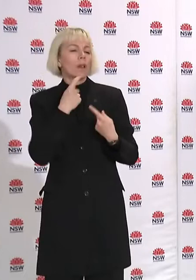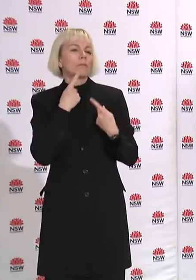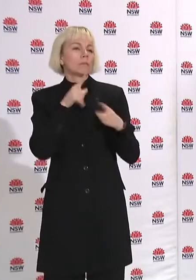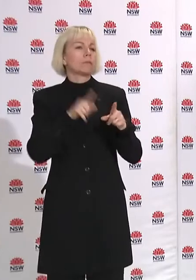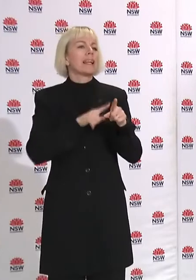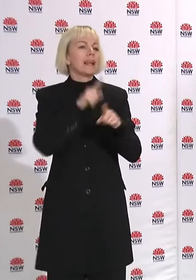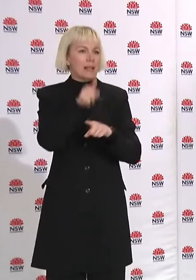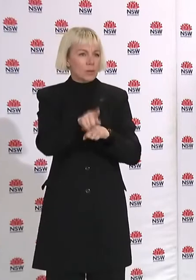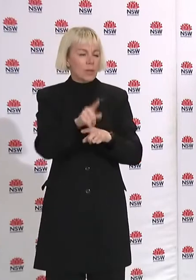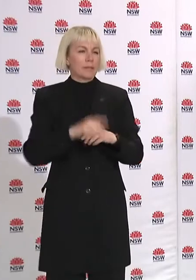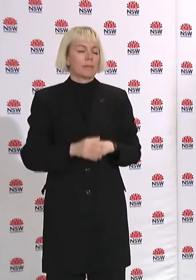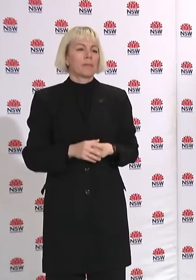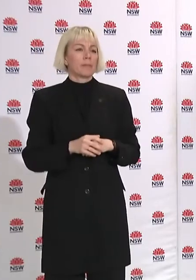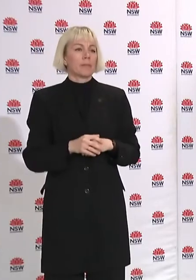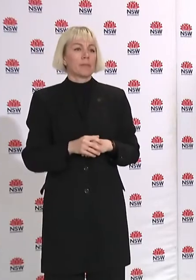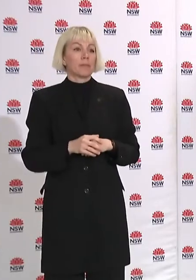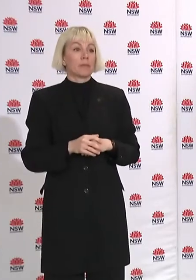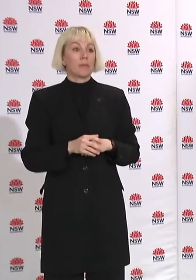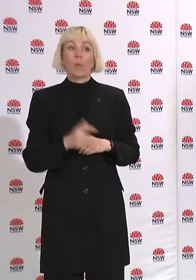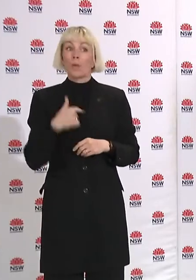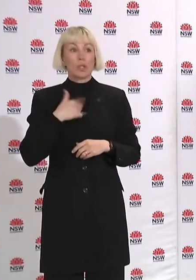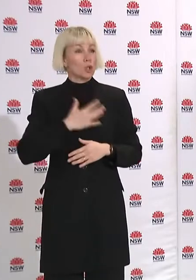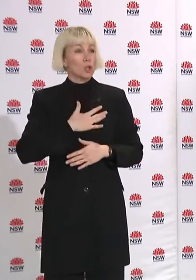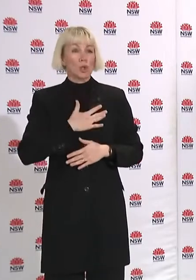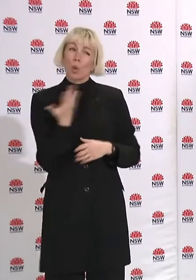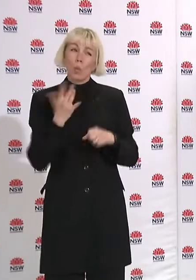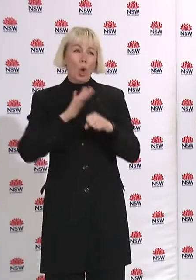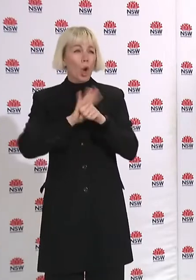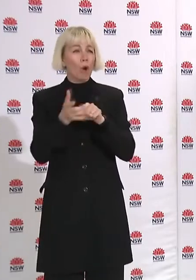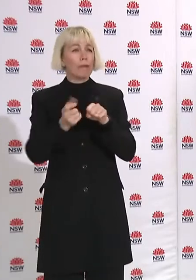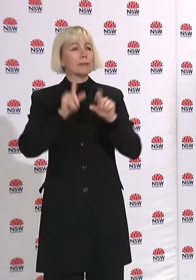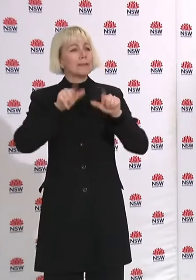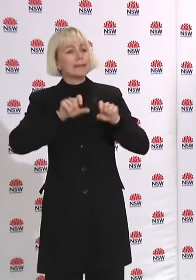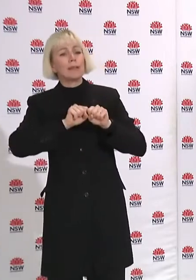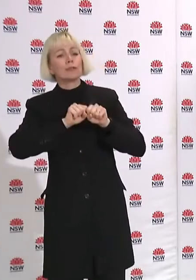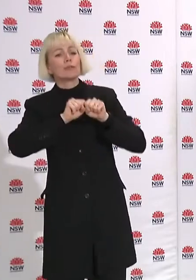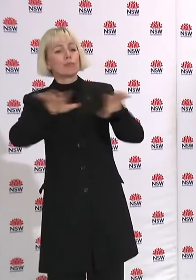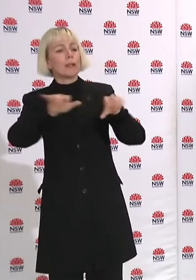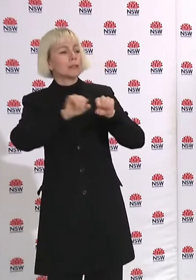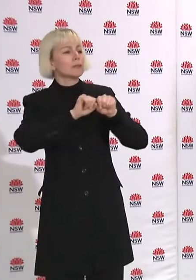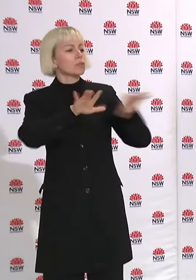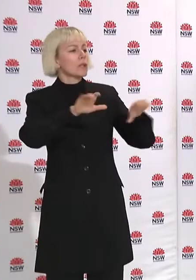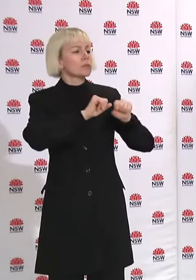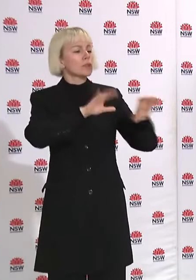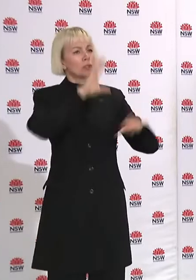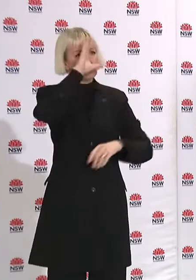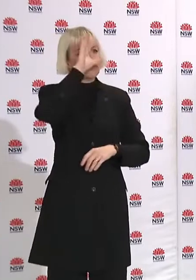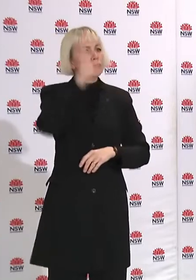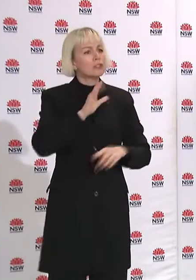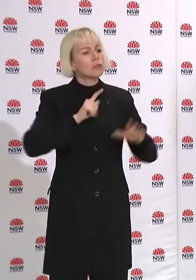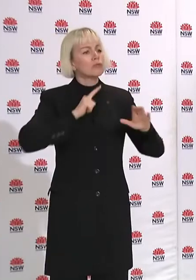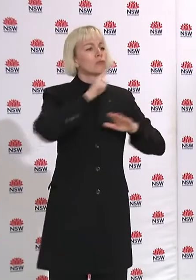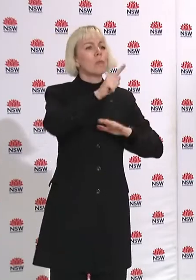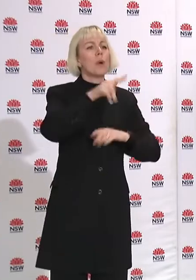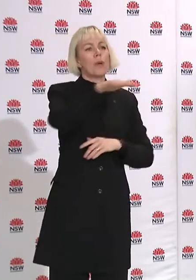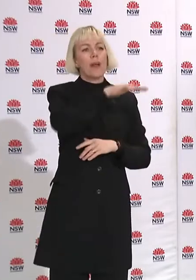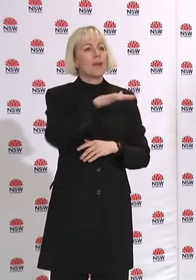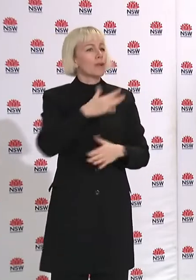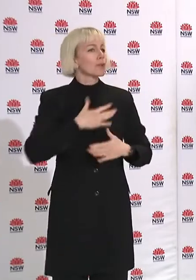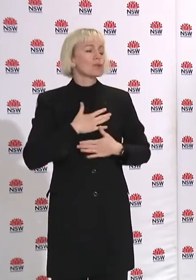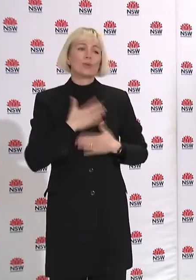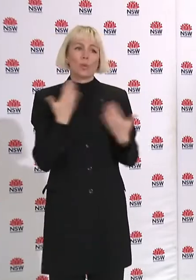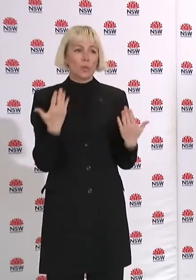to keep the virus obviously out of the regions and allow the regions to continue doing what they're doing. But our strategy also involves having a much